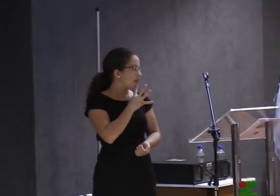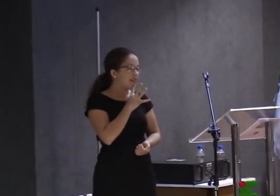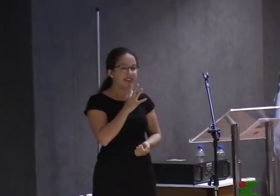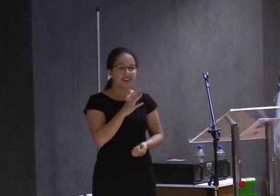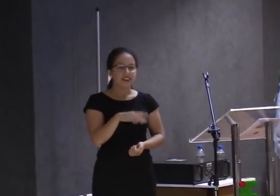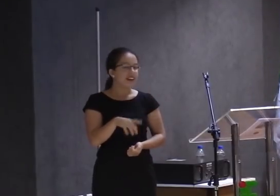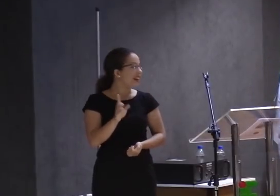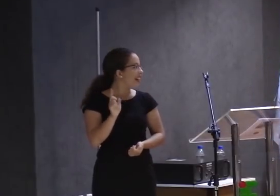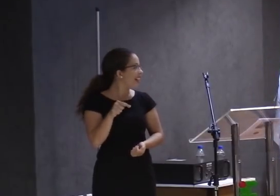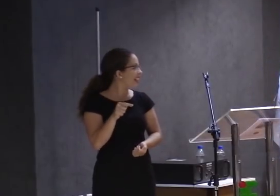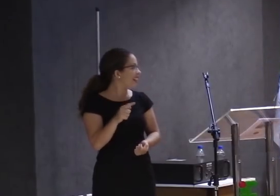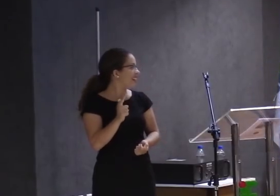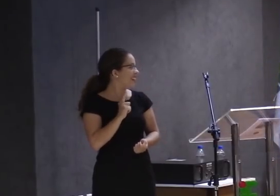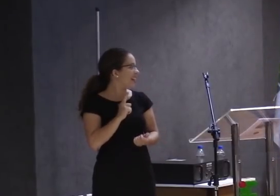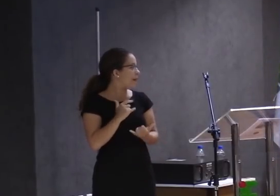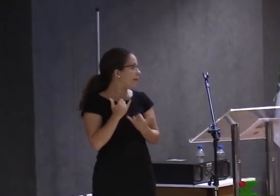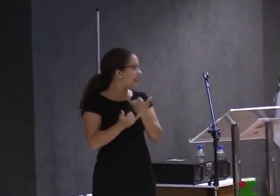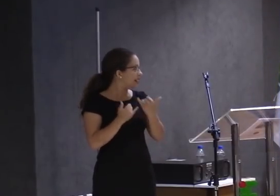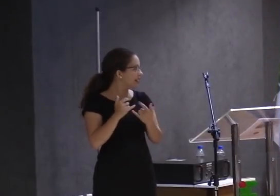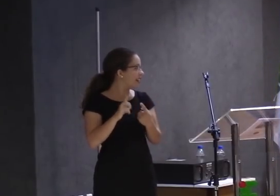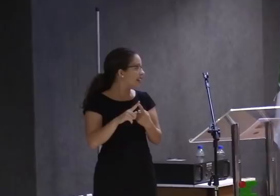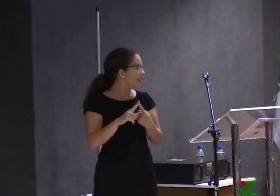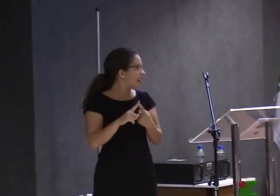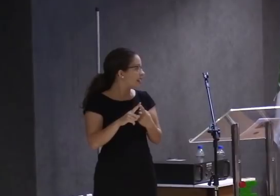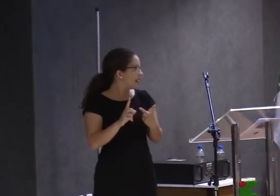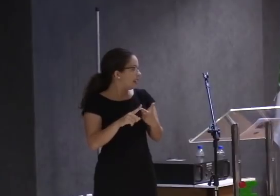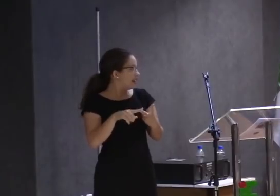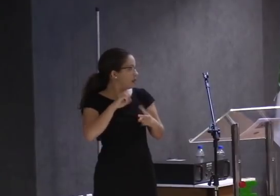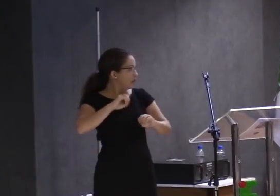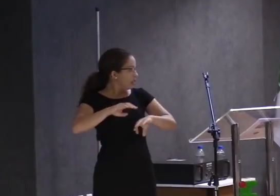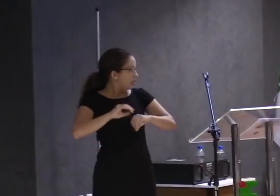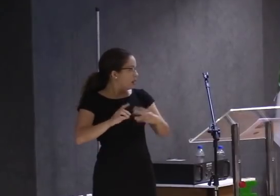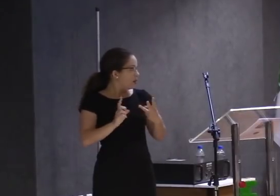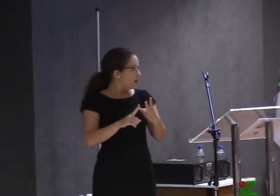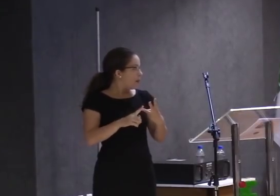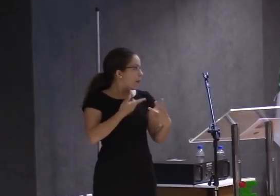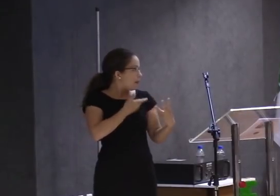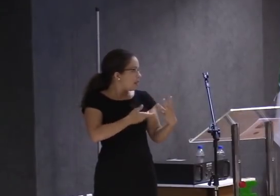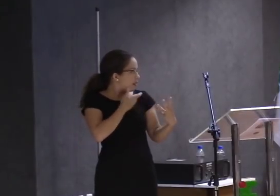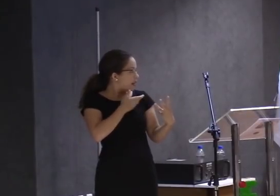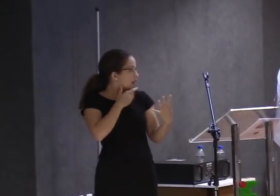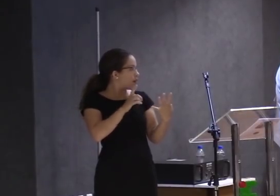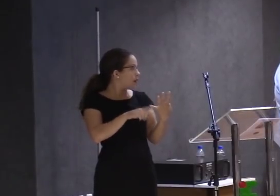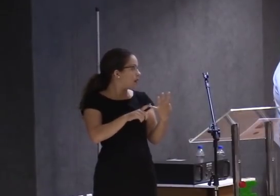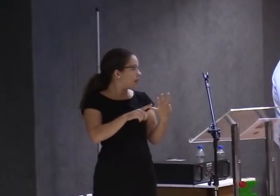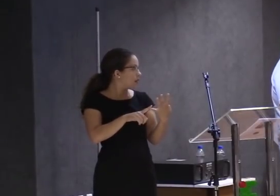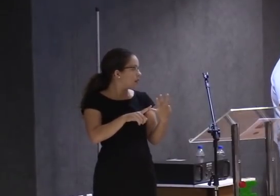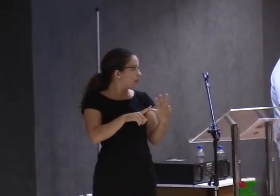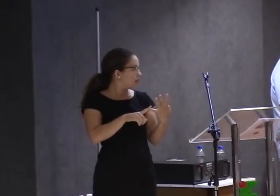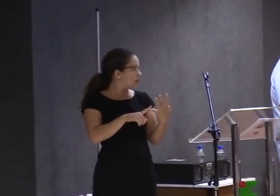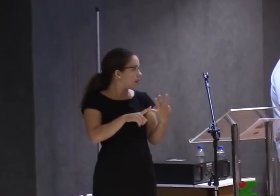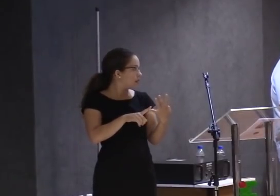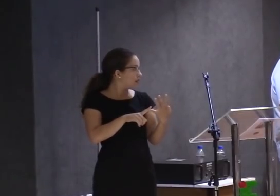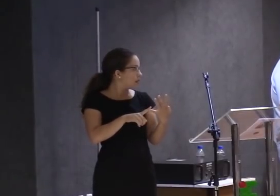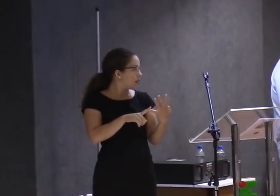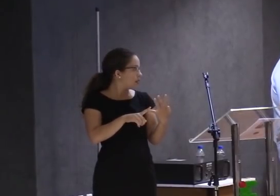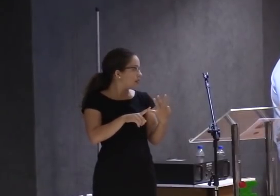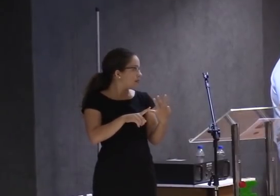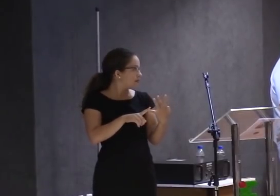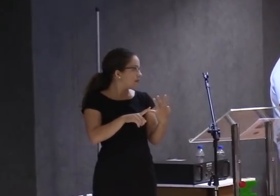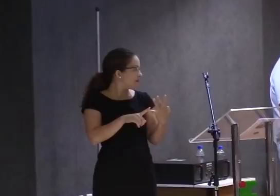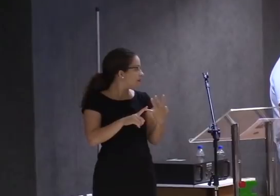Birds, Papai Noel, educação... I don't know the last one. Salmiakki